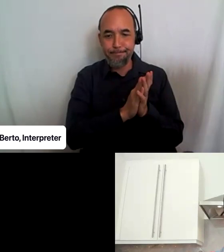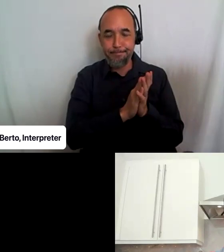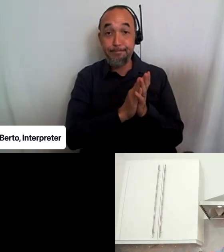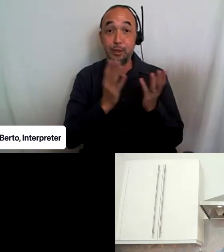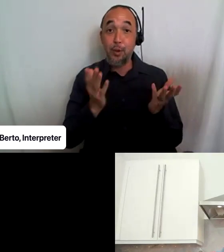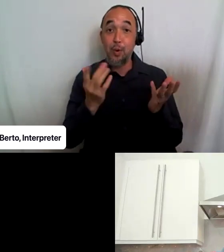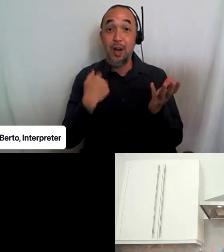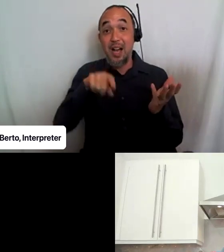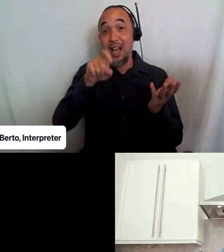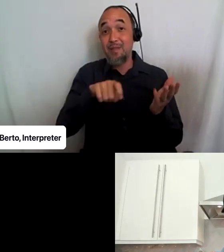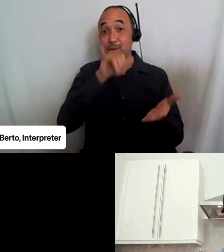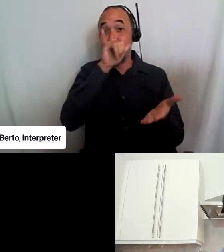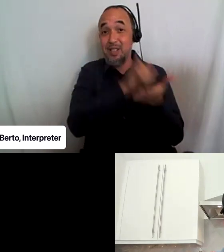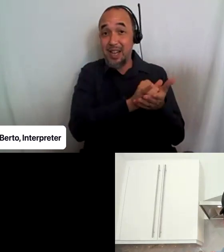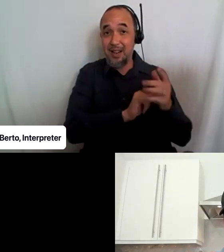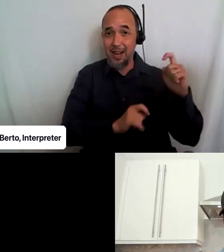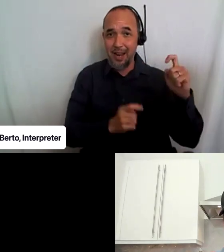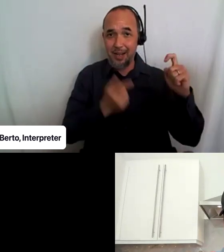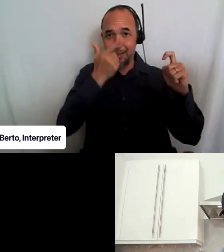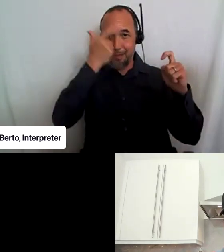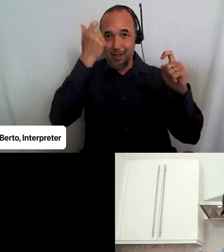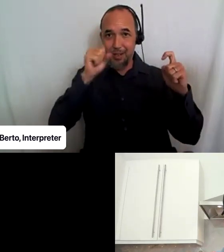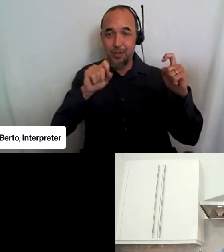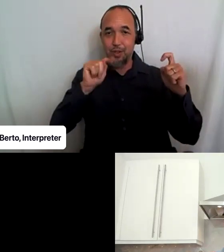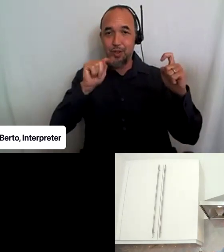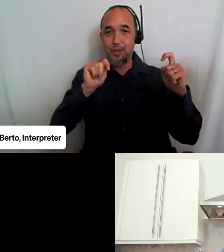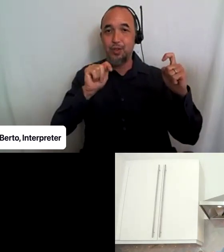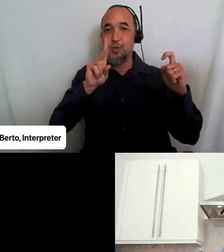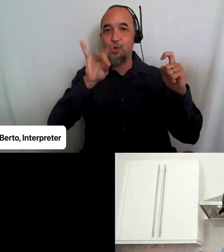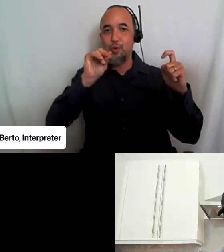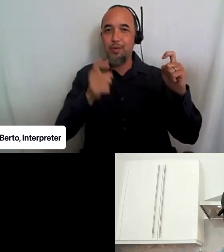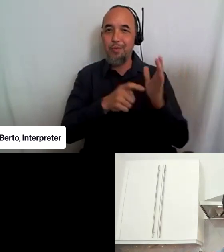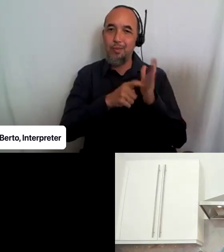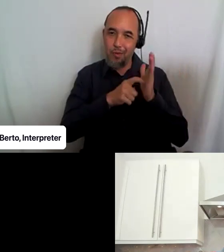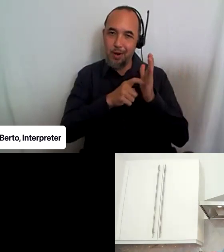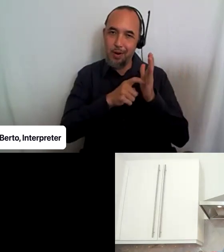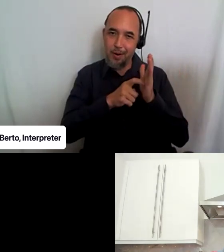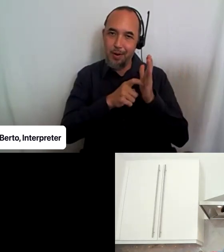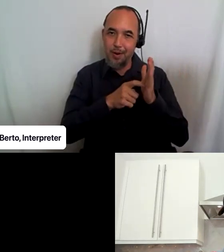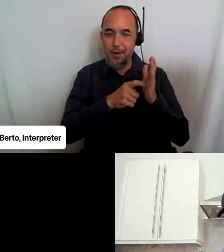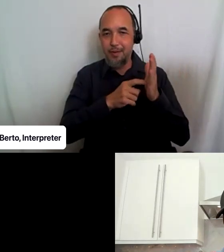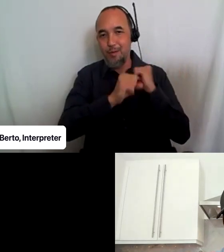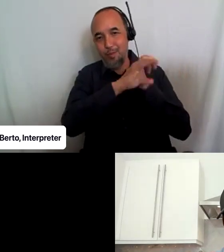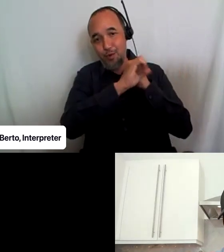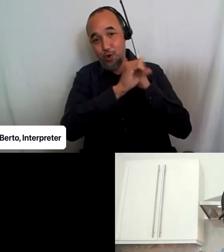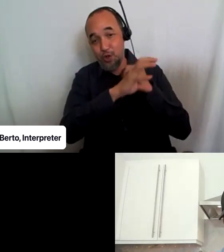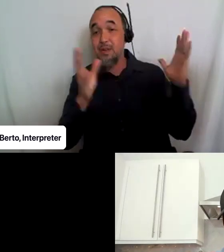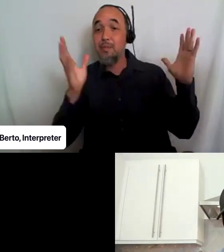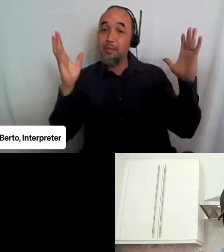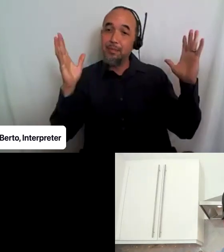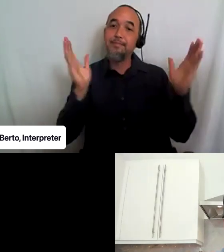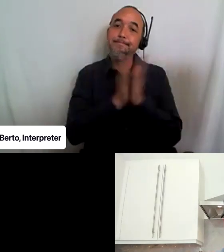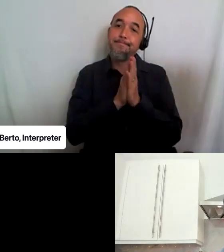have to stay on X because studios require actors to have their social medias on different platforms to promote things. But I